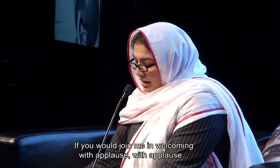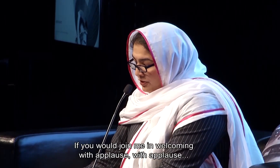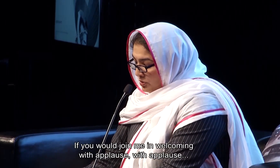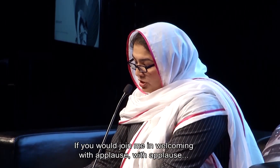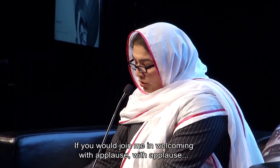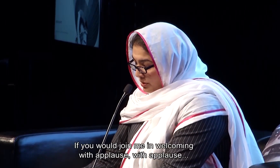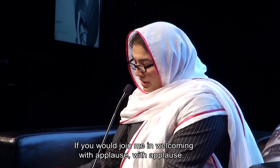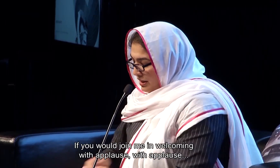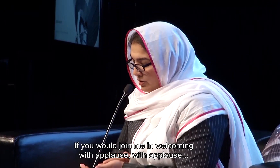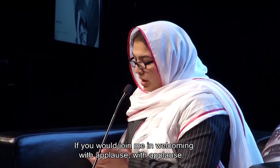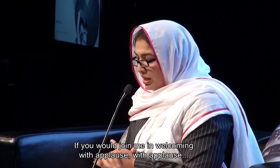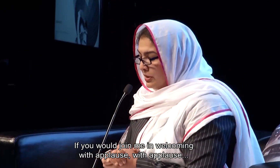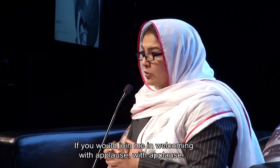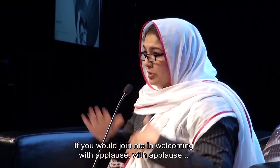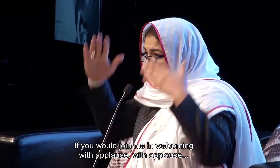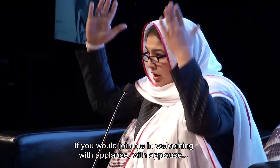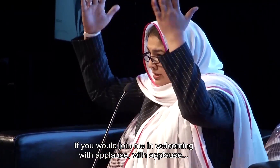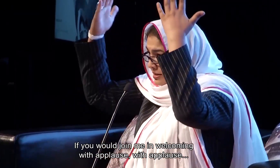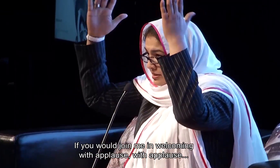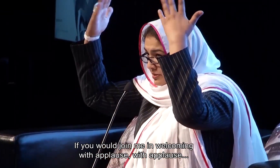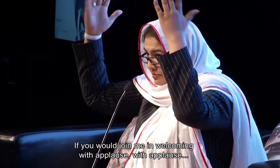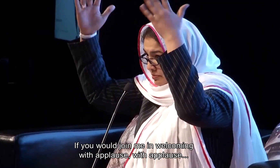If you would join me in welcoming with applause,